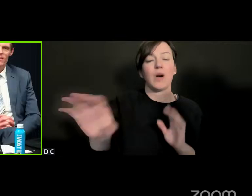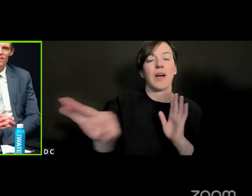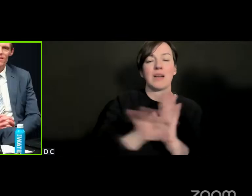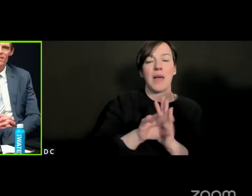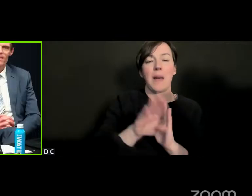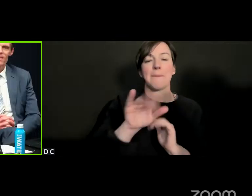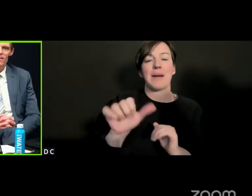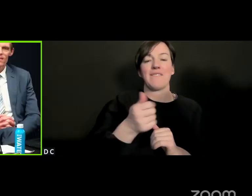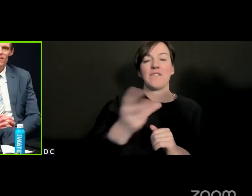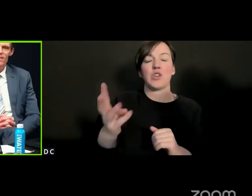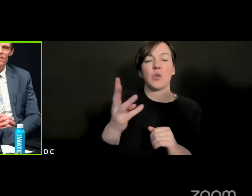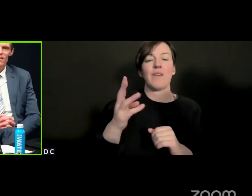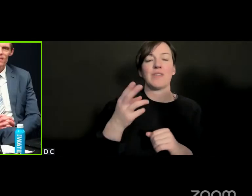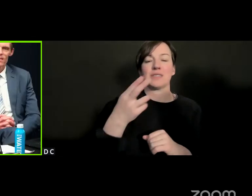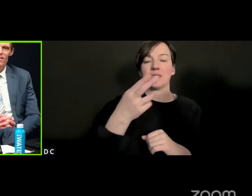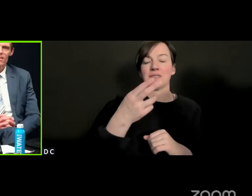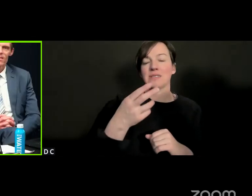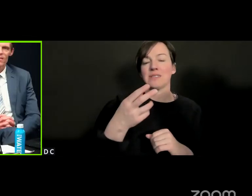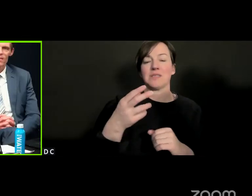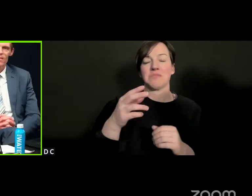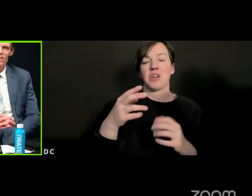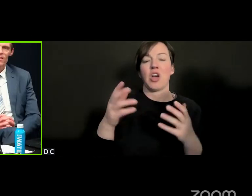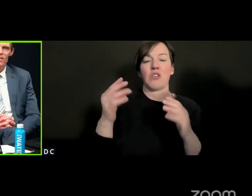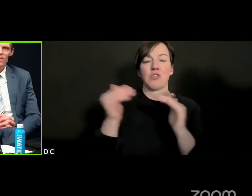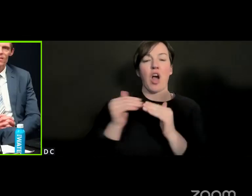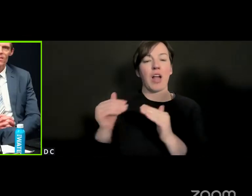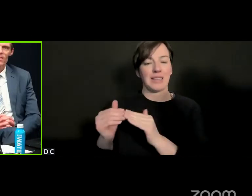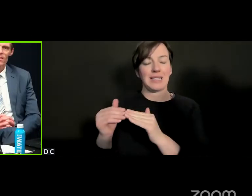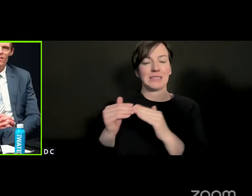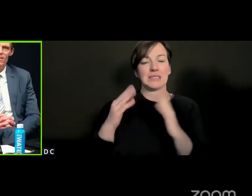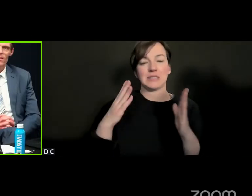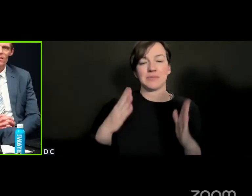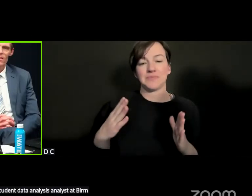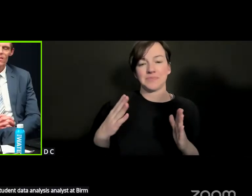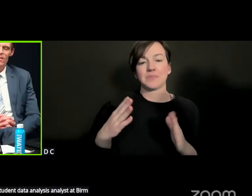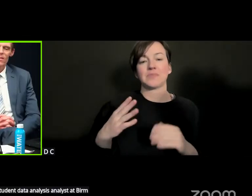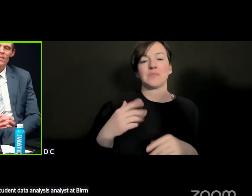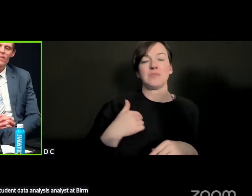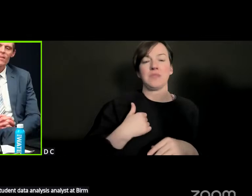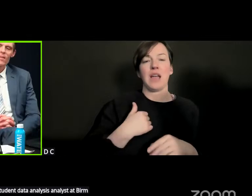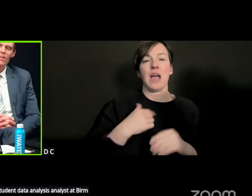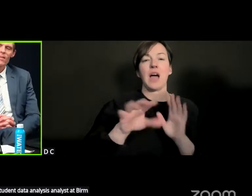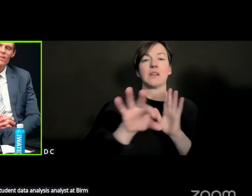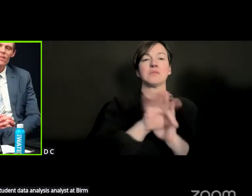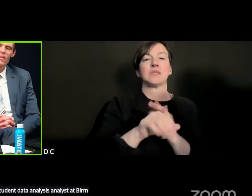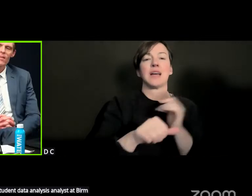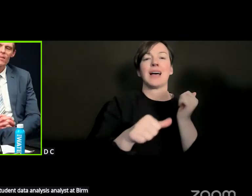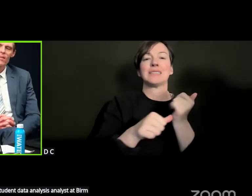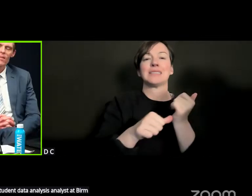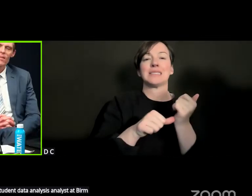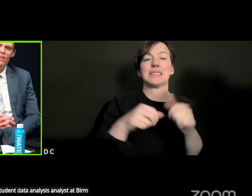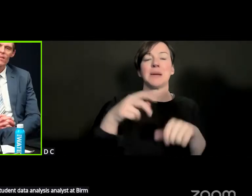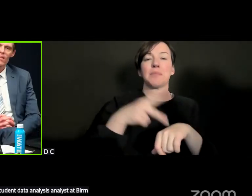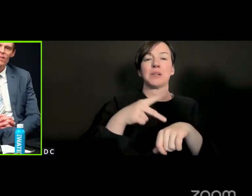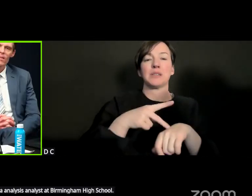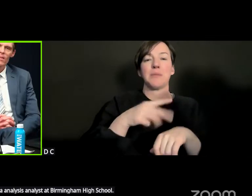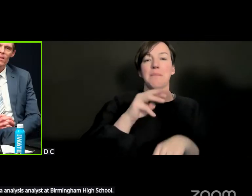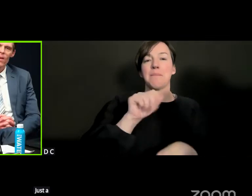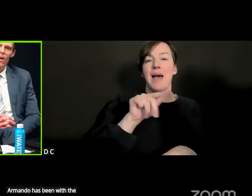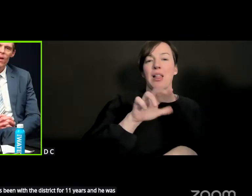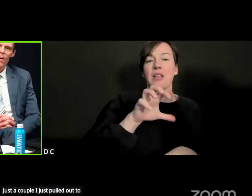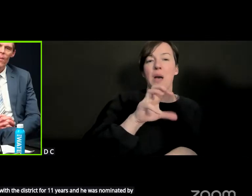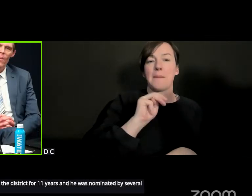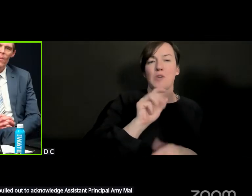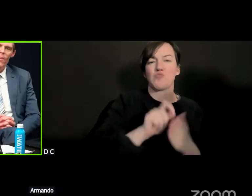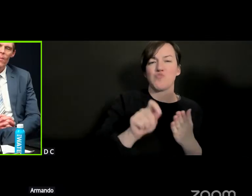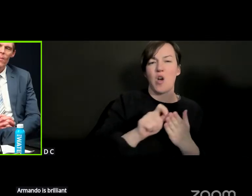of his colleagues. Just a couple I just pulled out to acknowledge. Assistant Principal Amy Malcolm wrote, Armando is